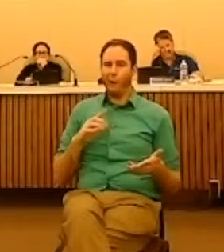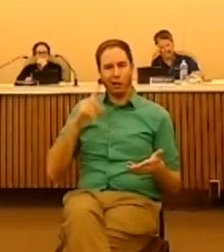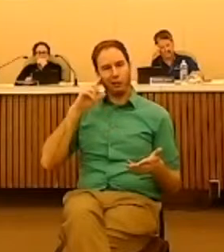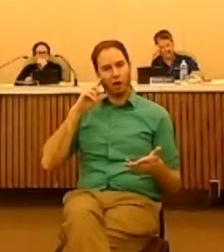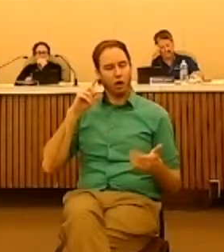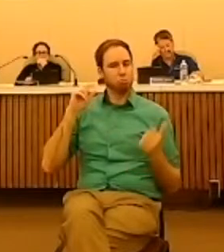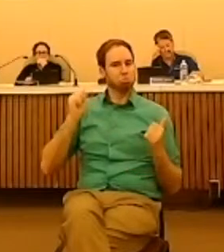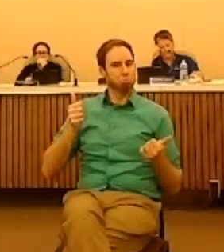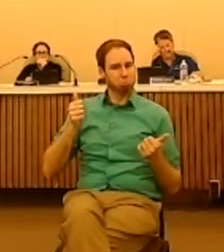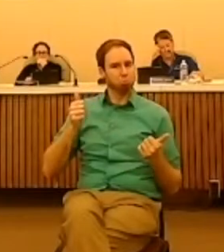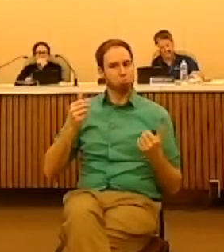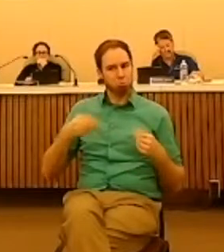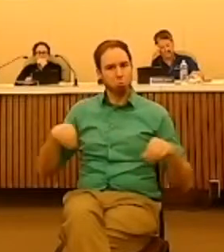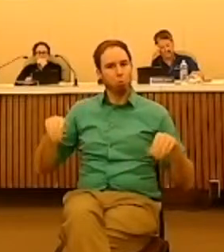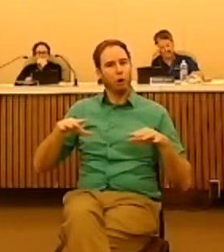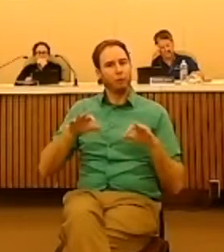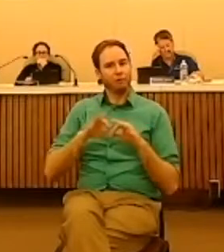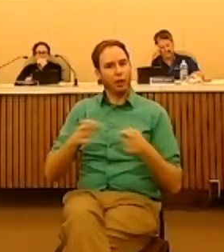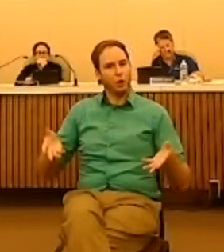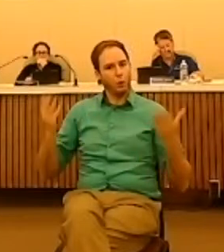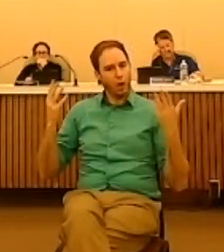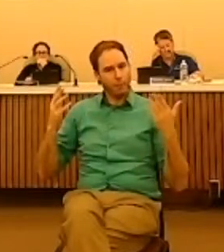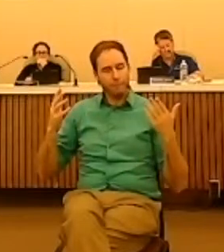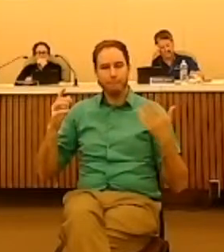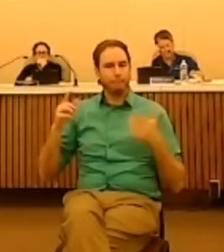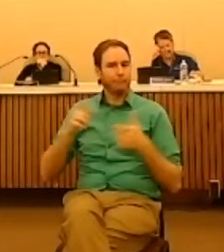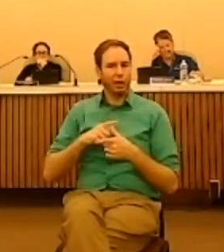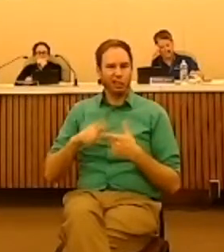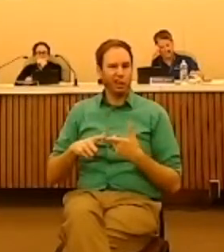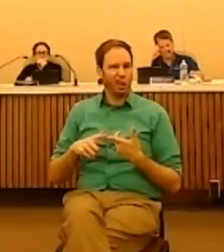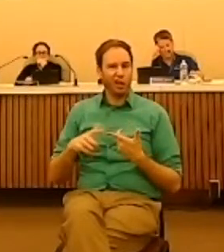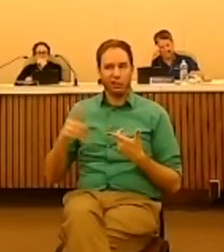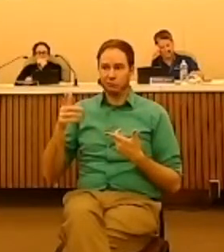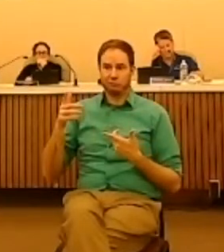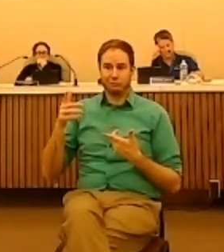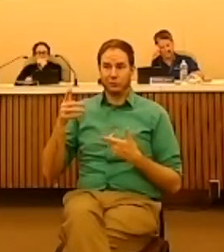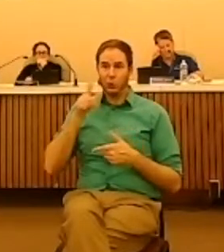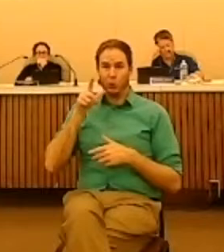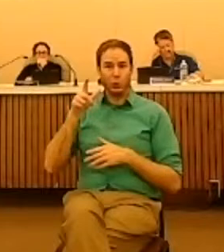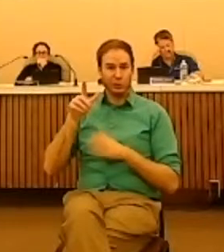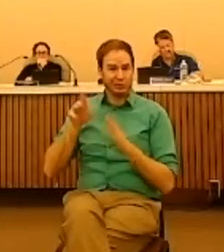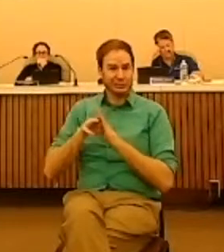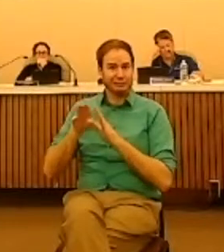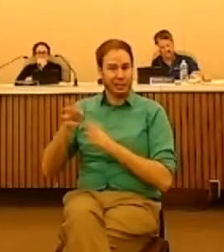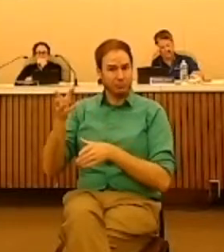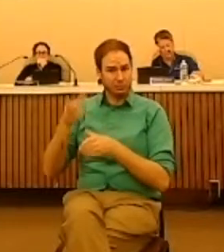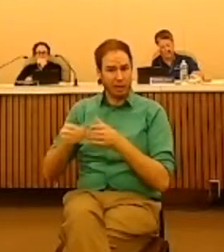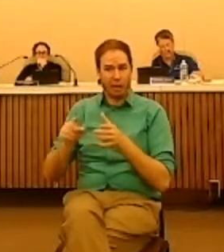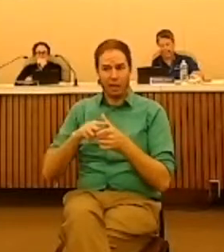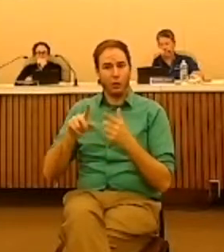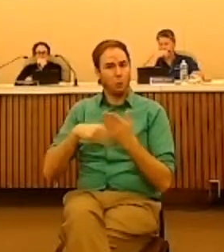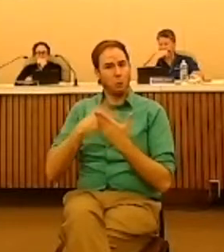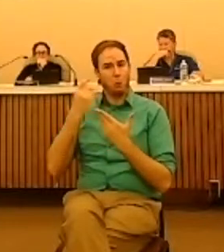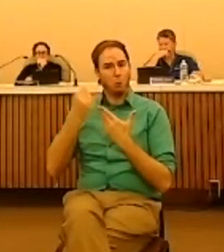you know, make the property values go up and everything. And the old man died and then it bellied up.